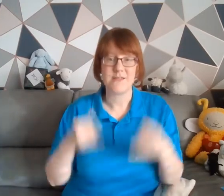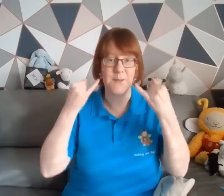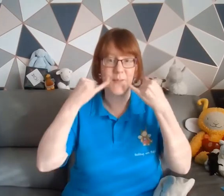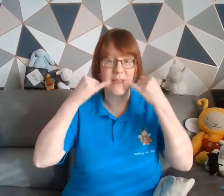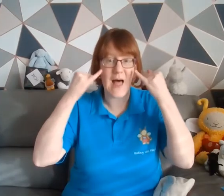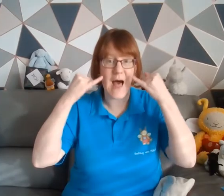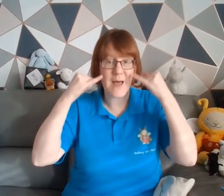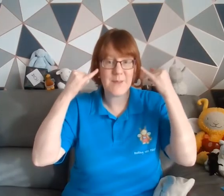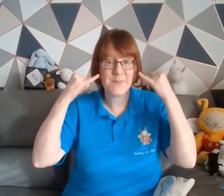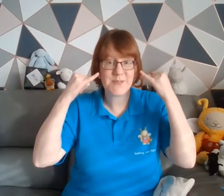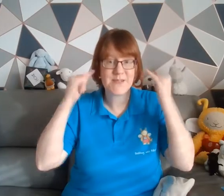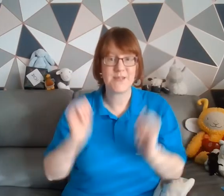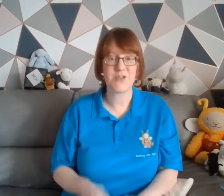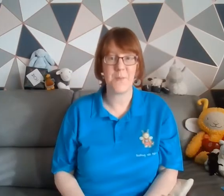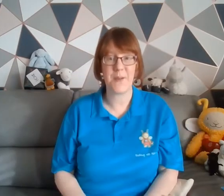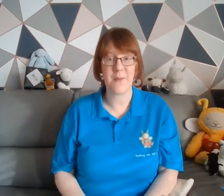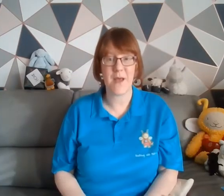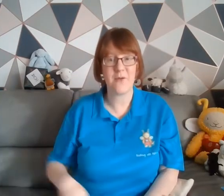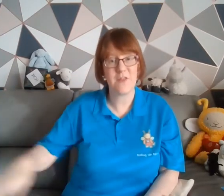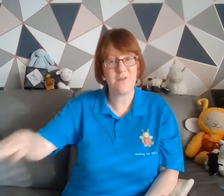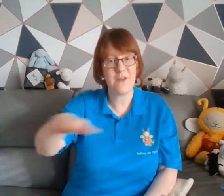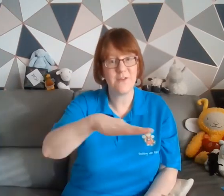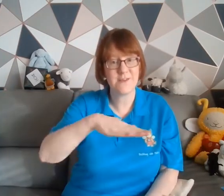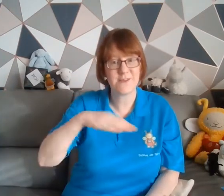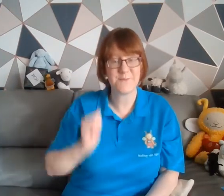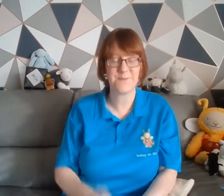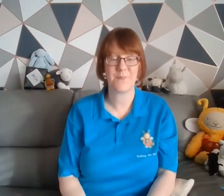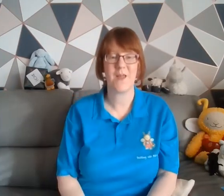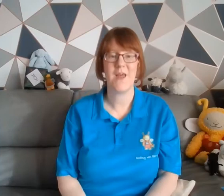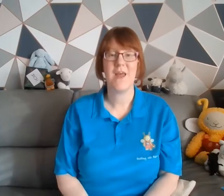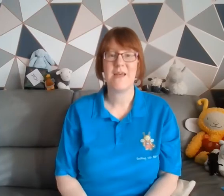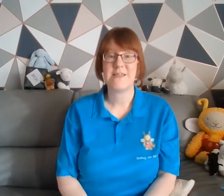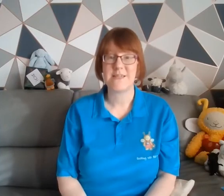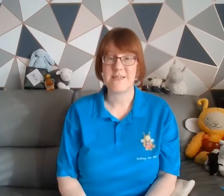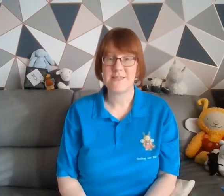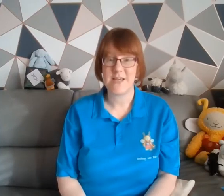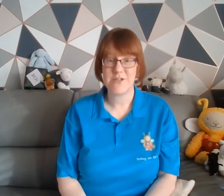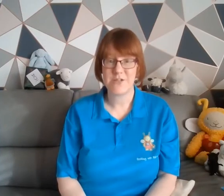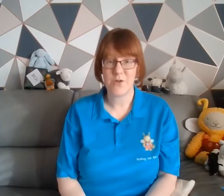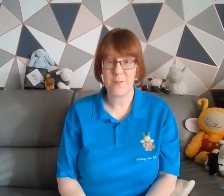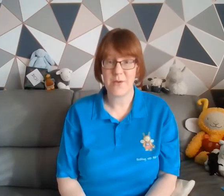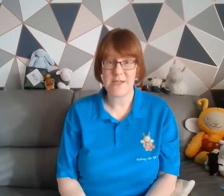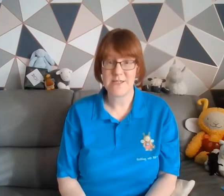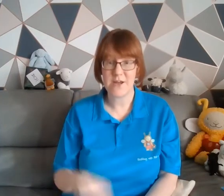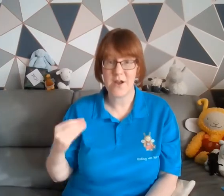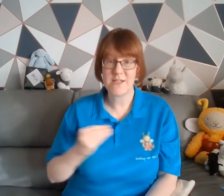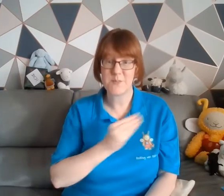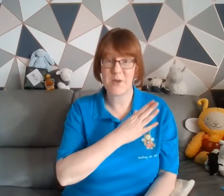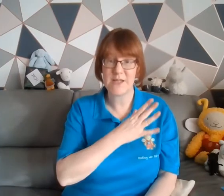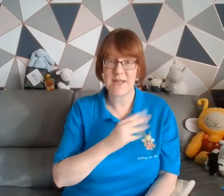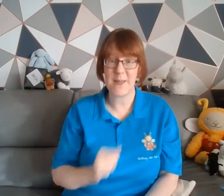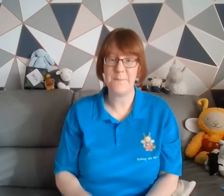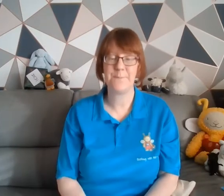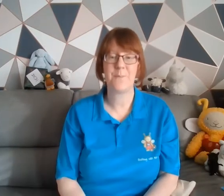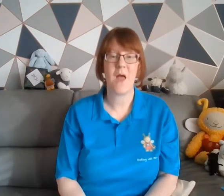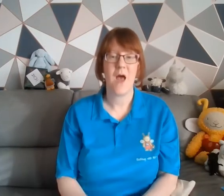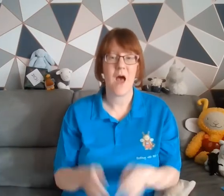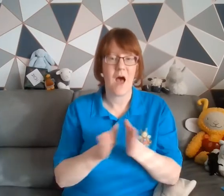some lambs jumping about in the fields? Today's session is all about Easter and springtime,